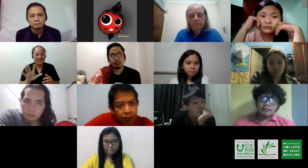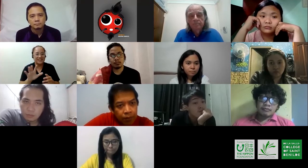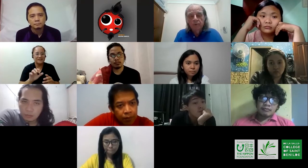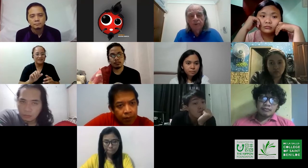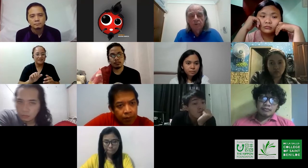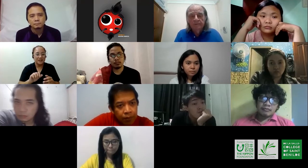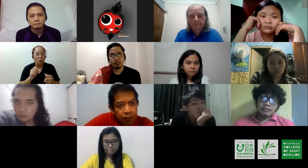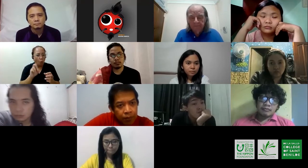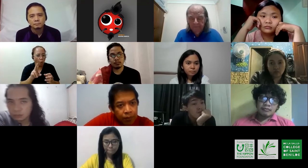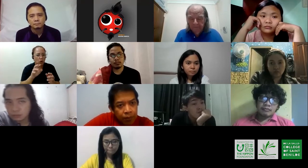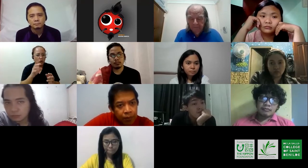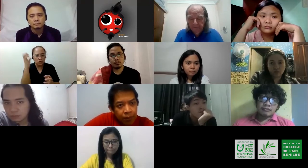Which one?